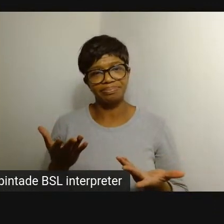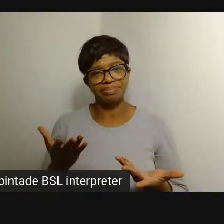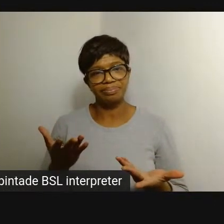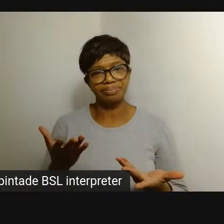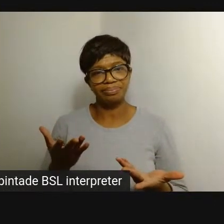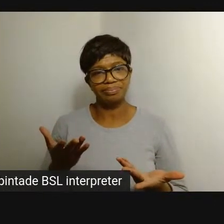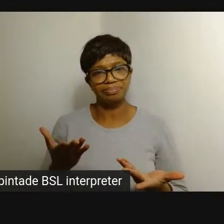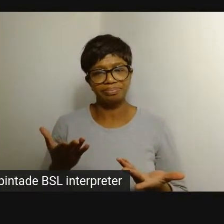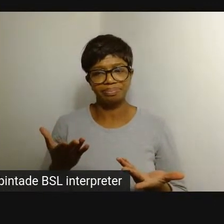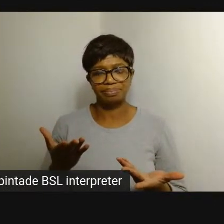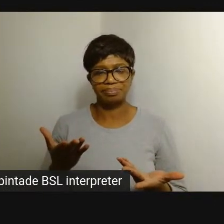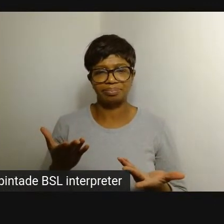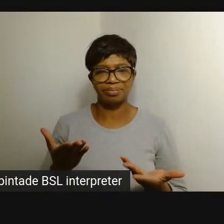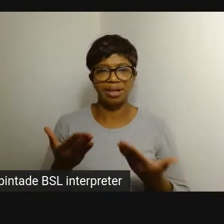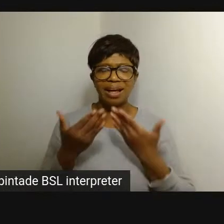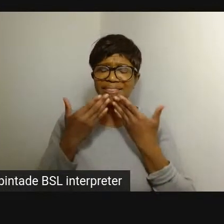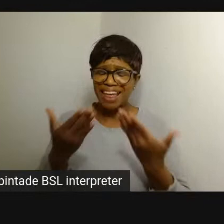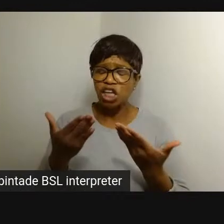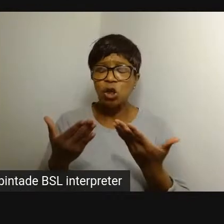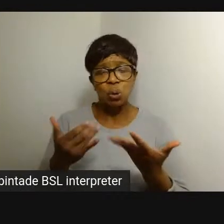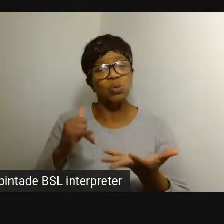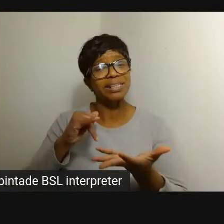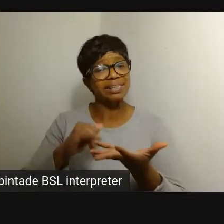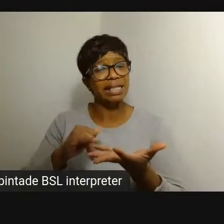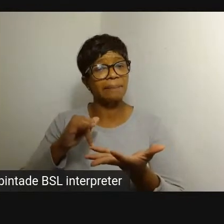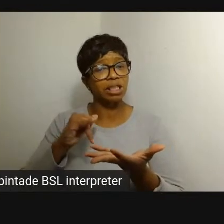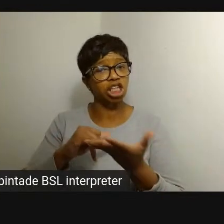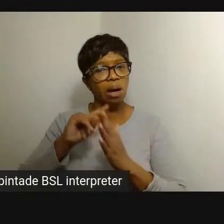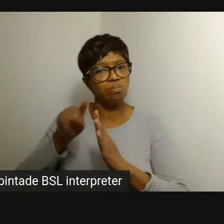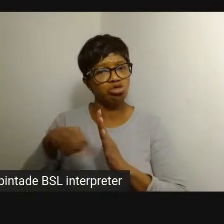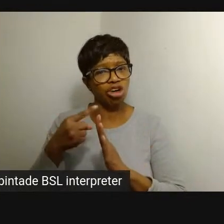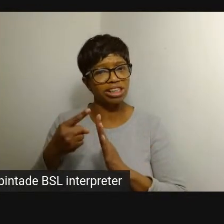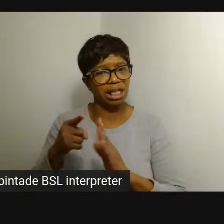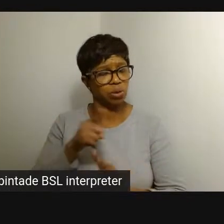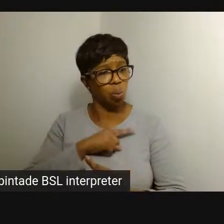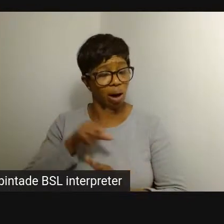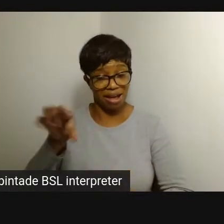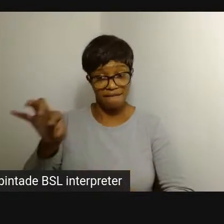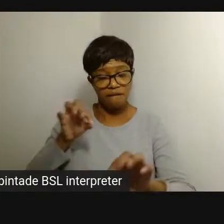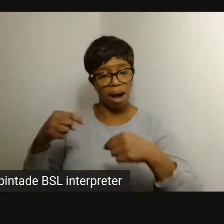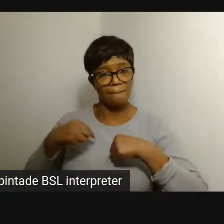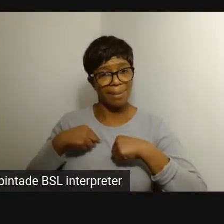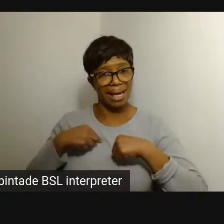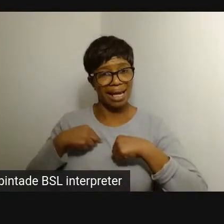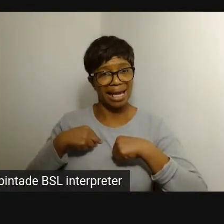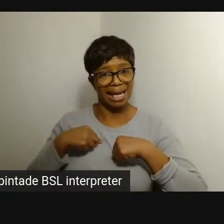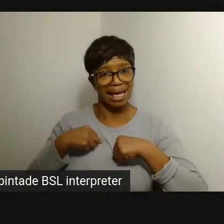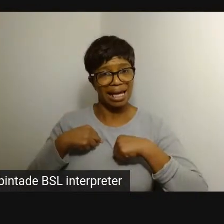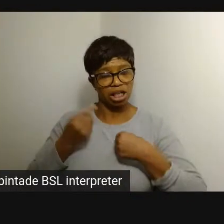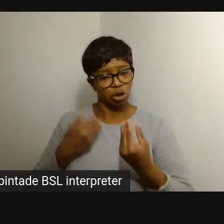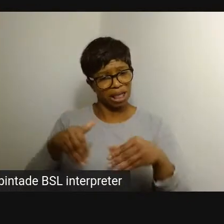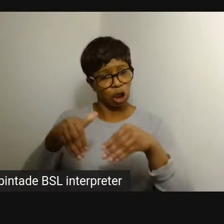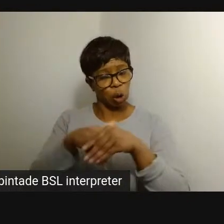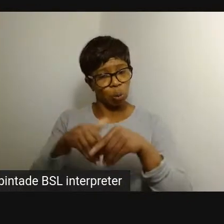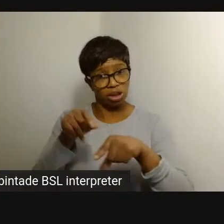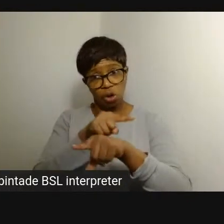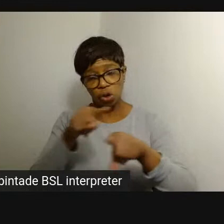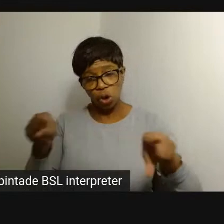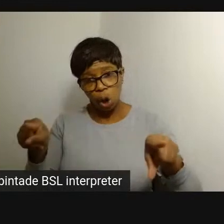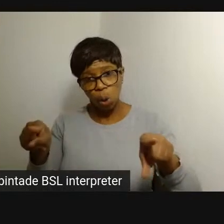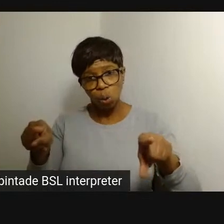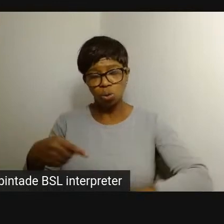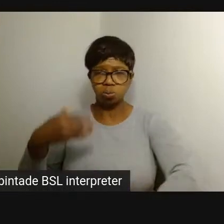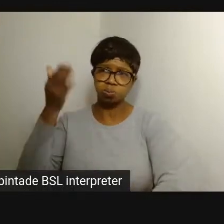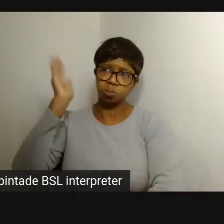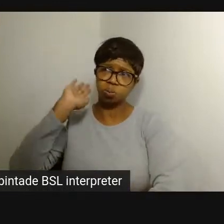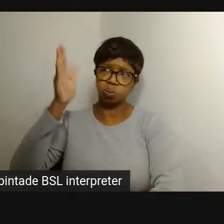Thank you very much to the Sam Sharpe Project for inviting me to be counted among those who have delivered